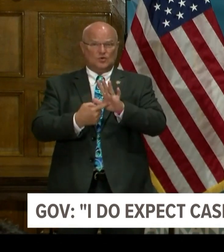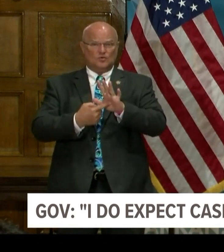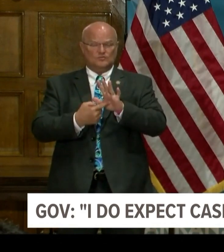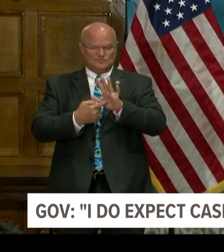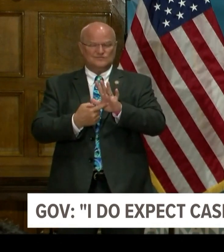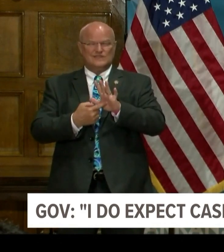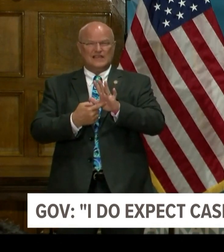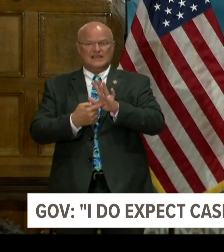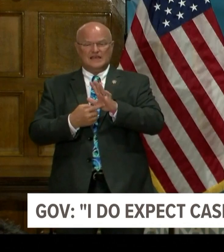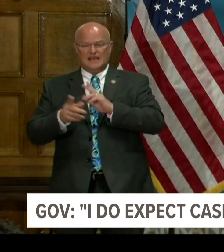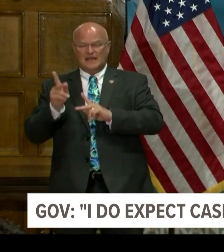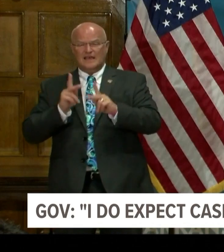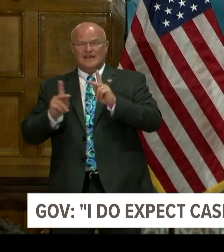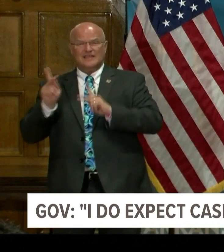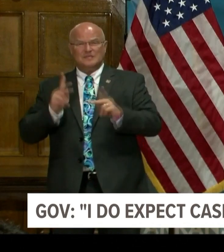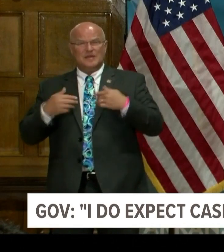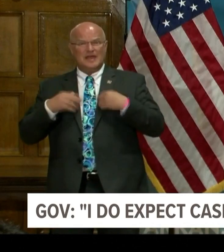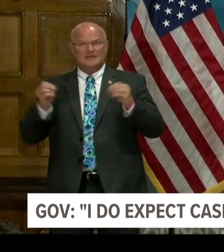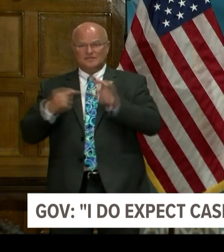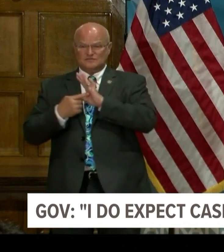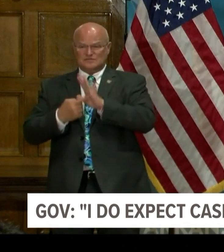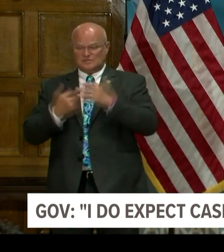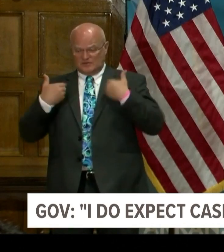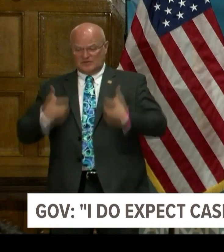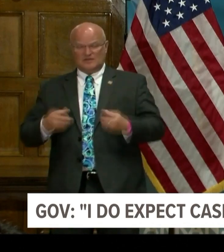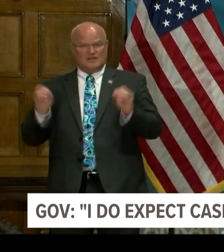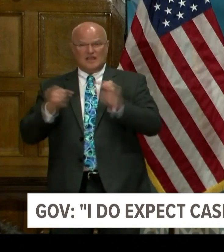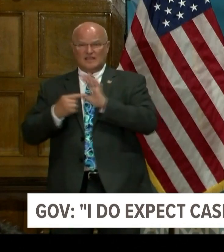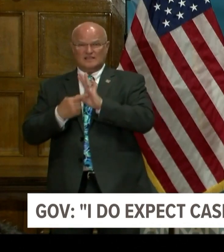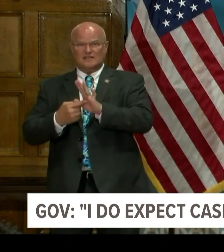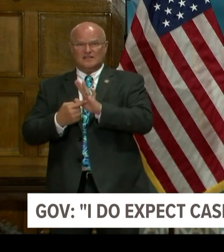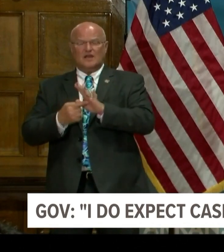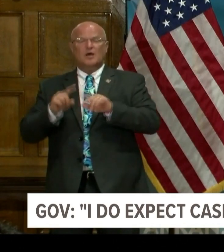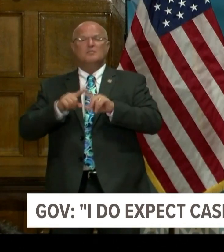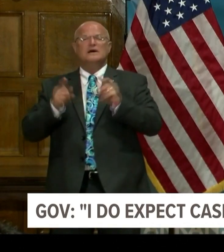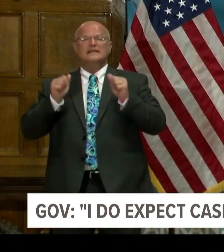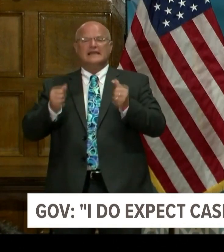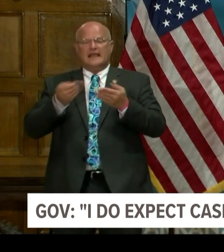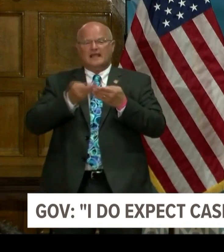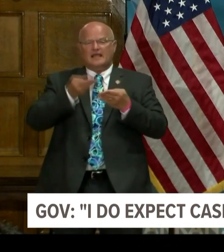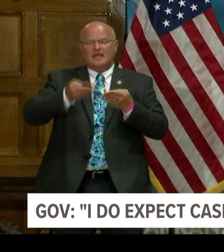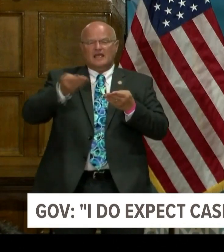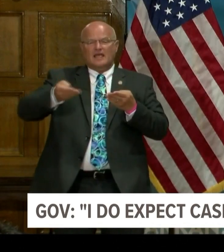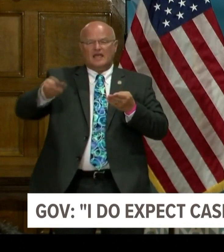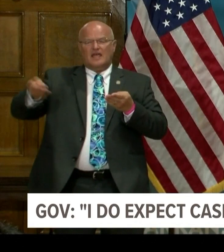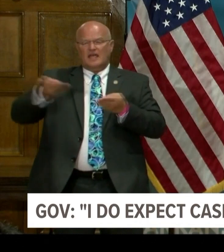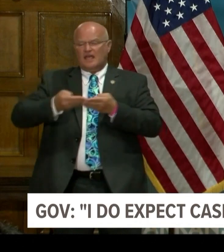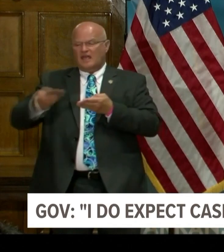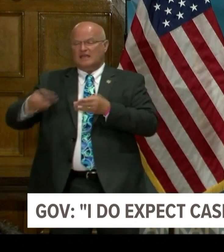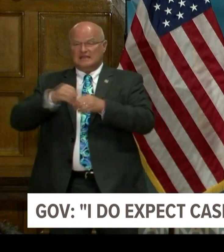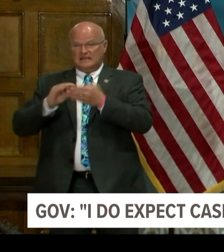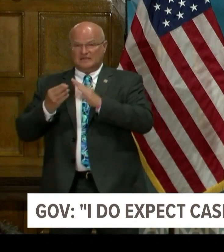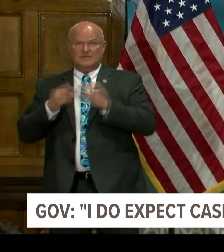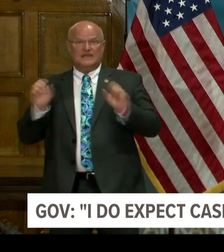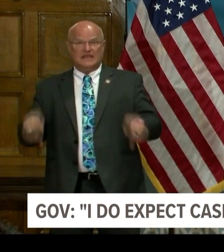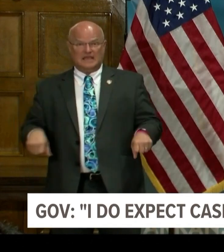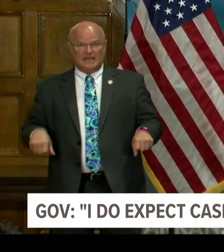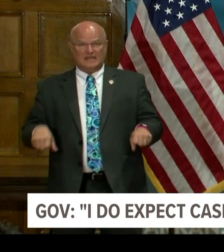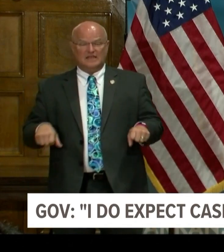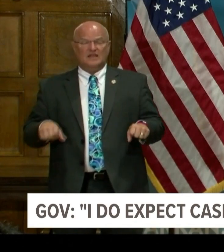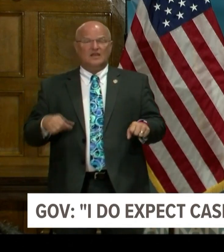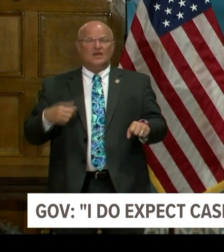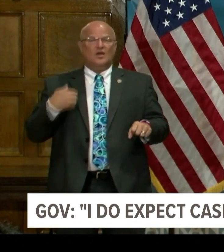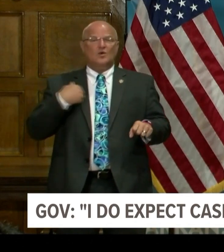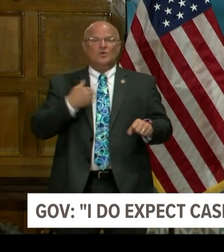while these individuals have no symptoms, they do have the capacity to transmit the virus in the community. We have